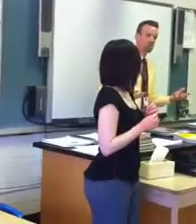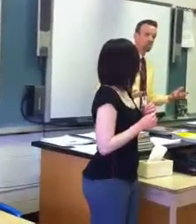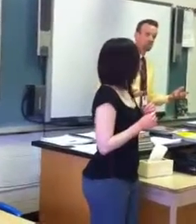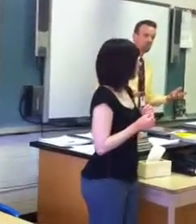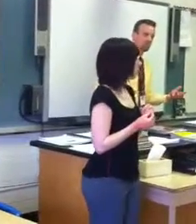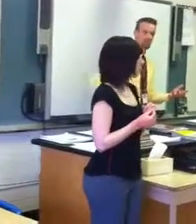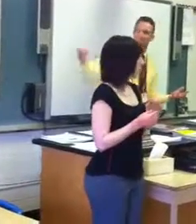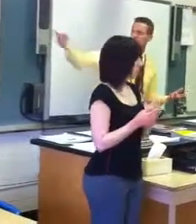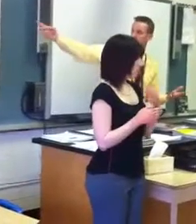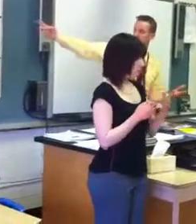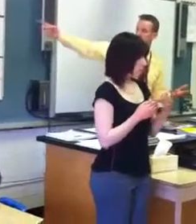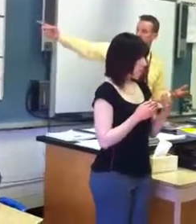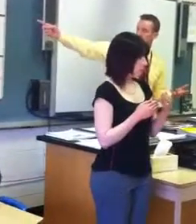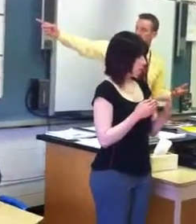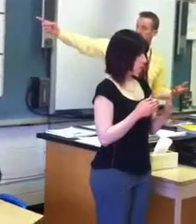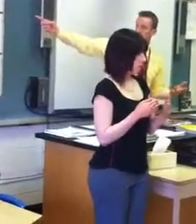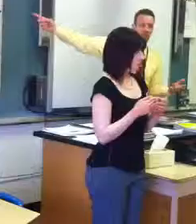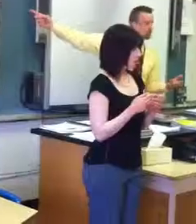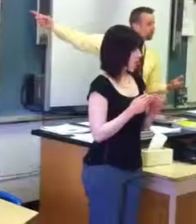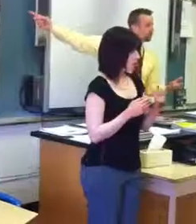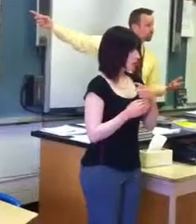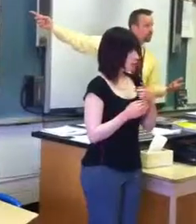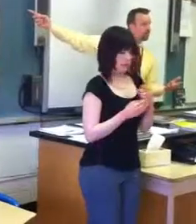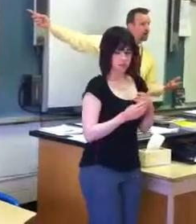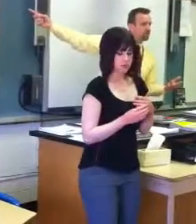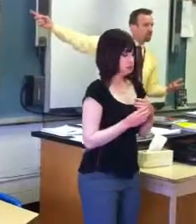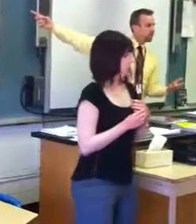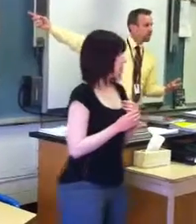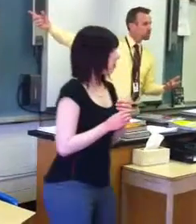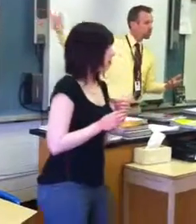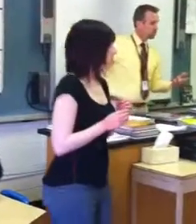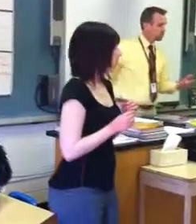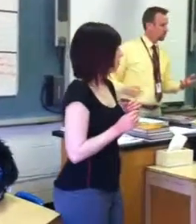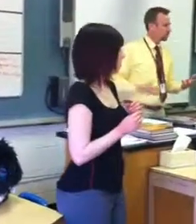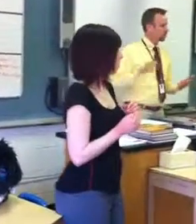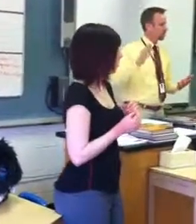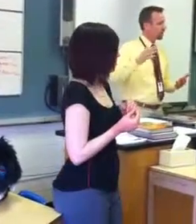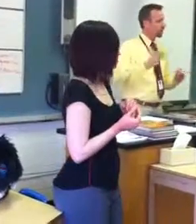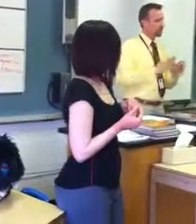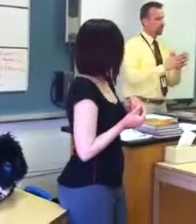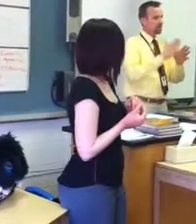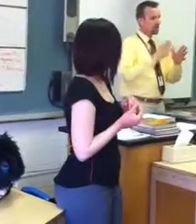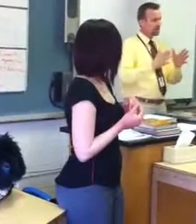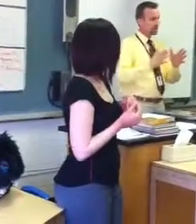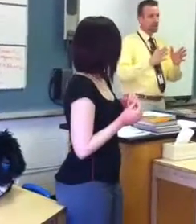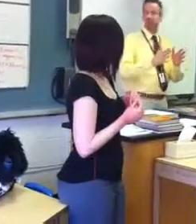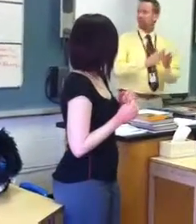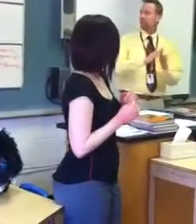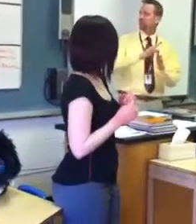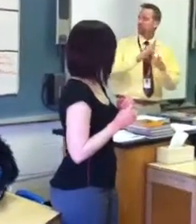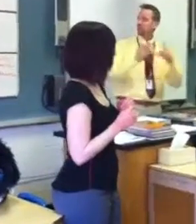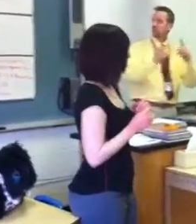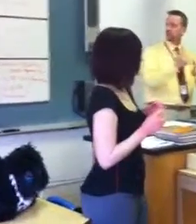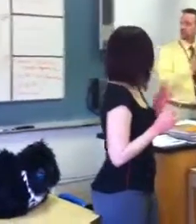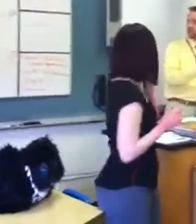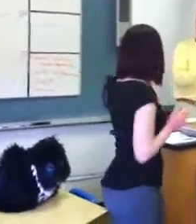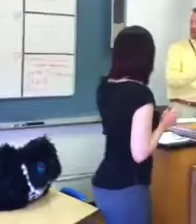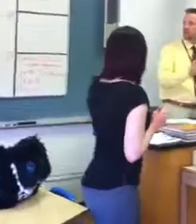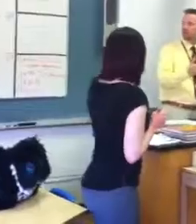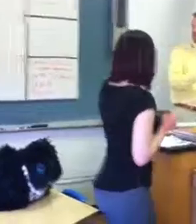Before he moved. He will have to go away to school. So we find out then, after he goes blind, and after